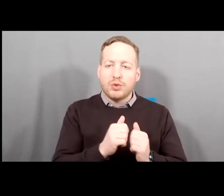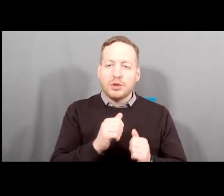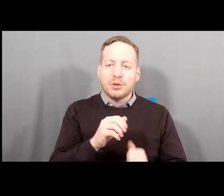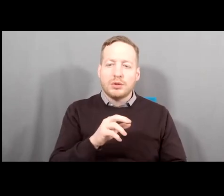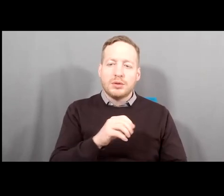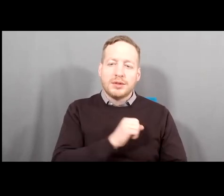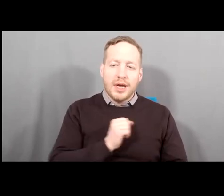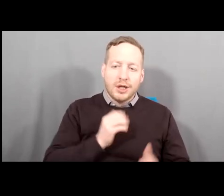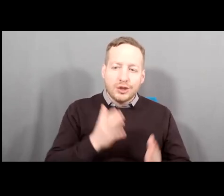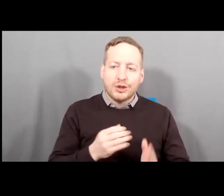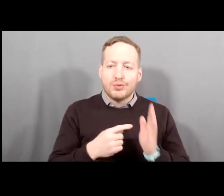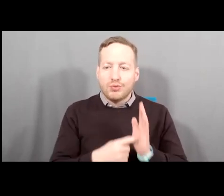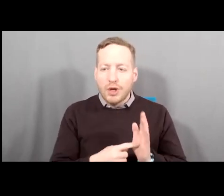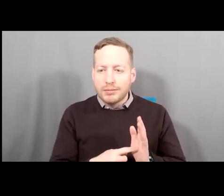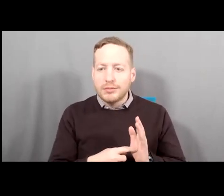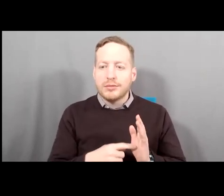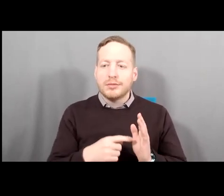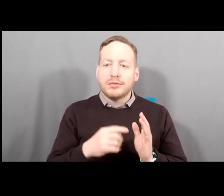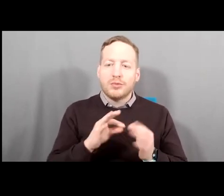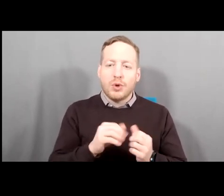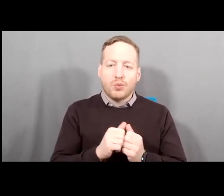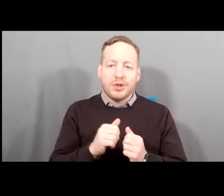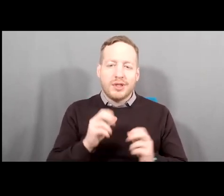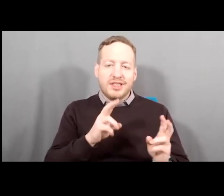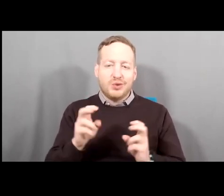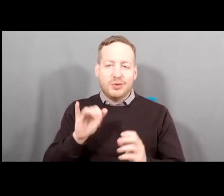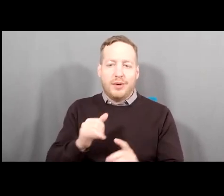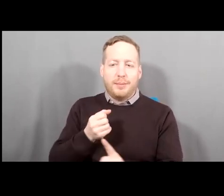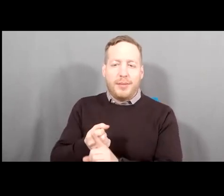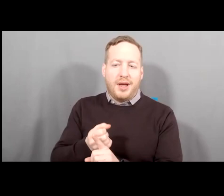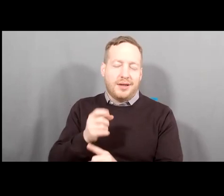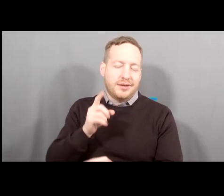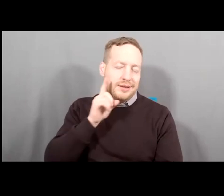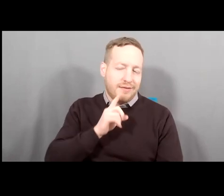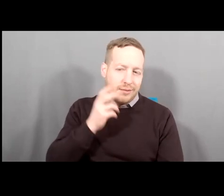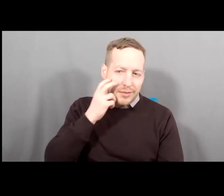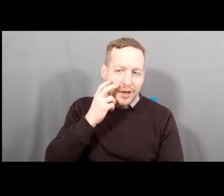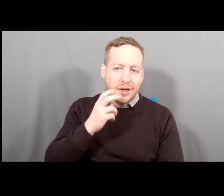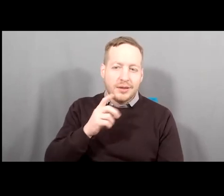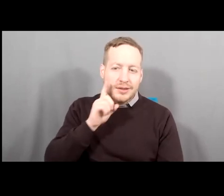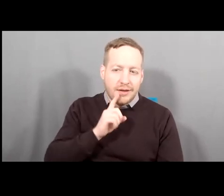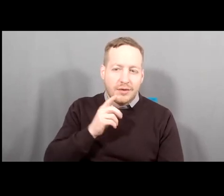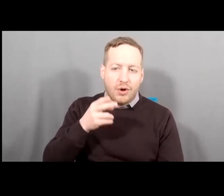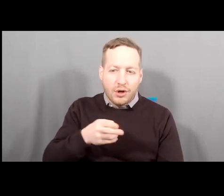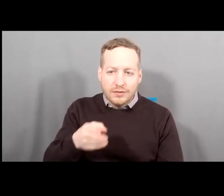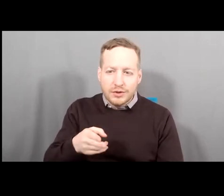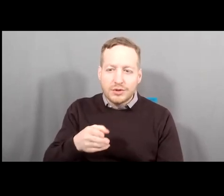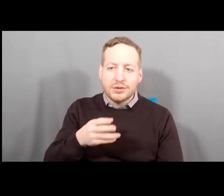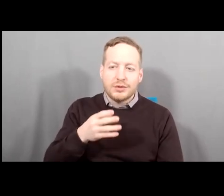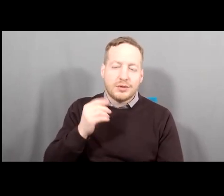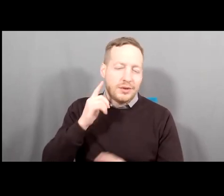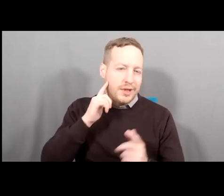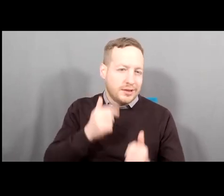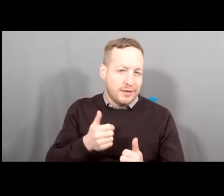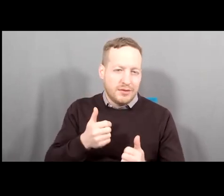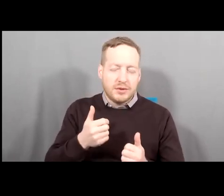C, unfinished business, talking with the senators and the state reps about issues that impact the deaf blind, deaf